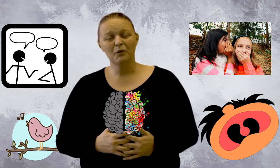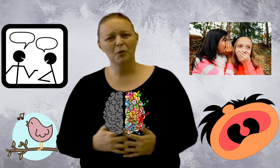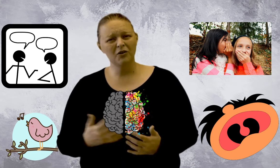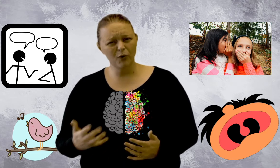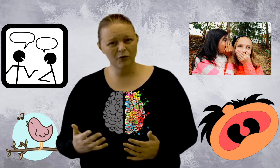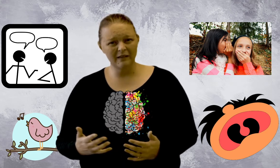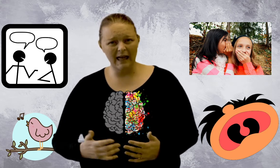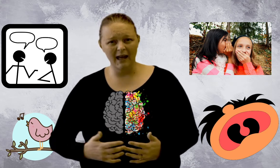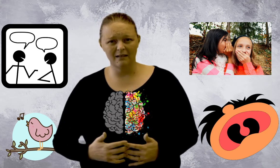Which voice was that?